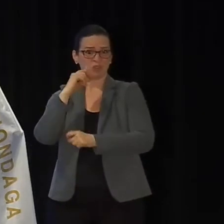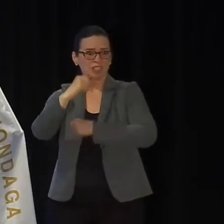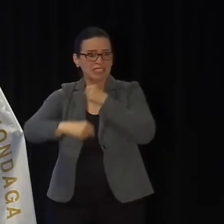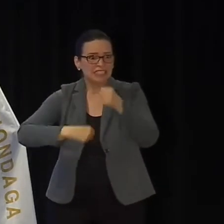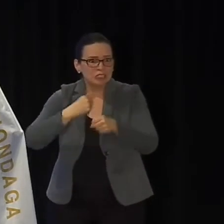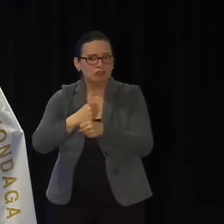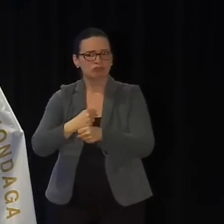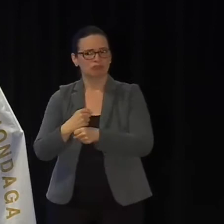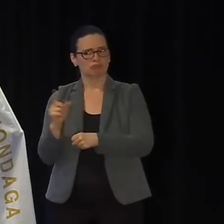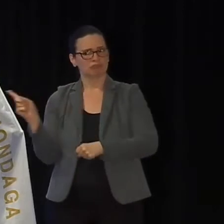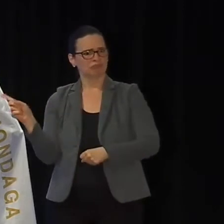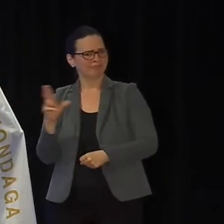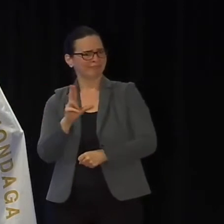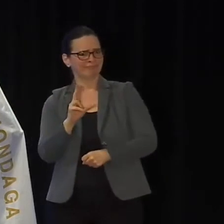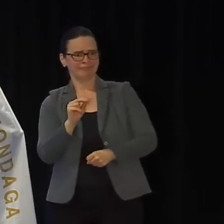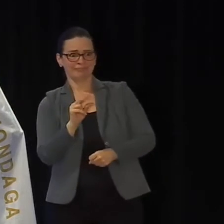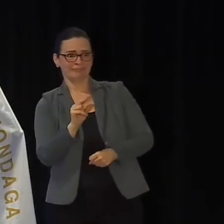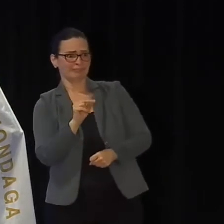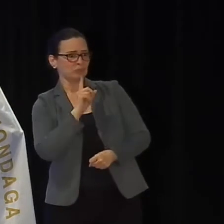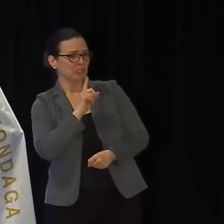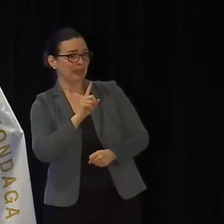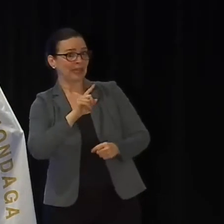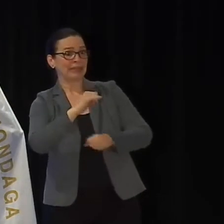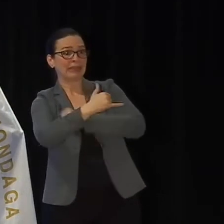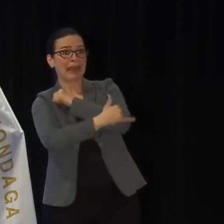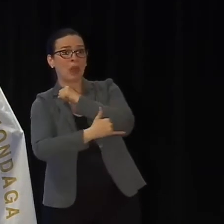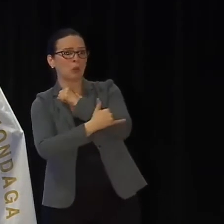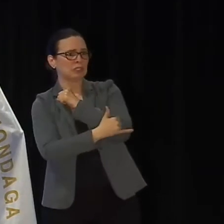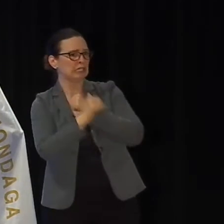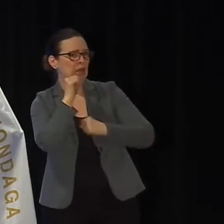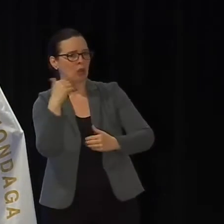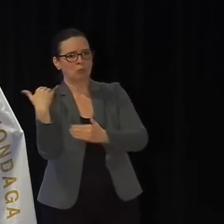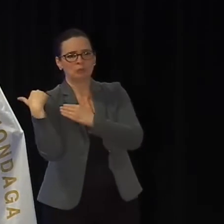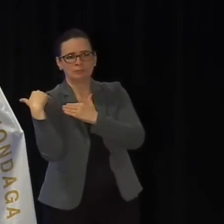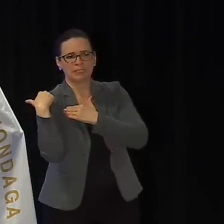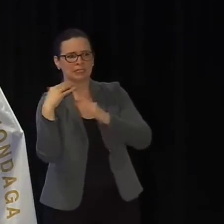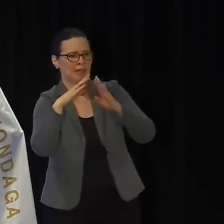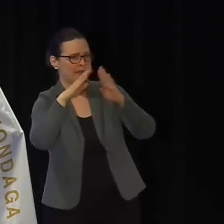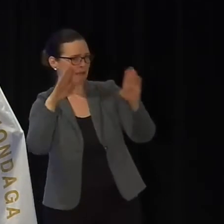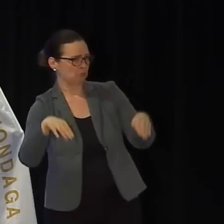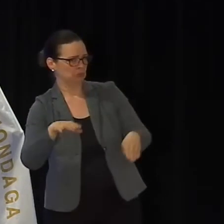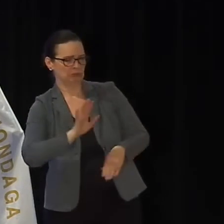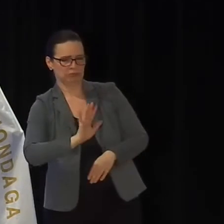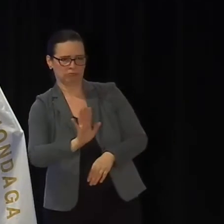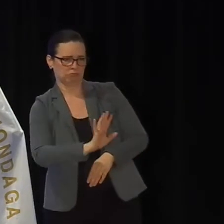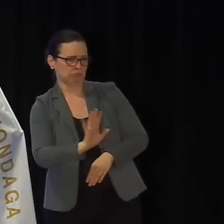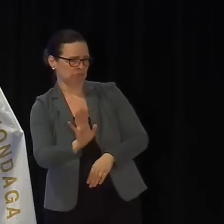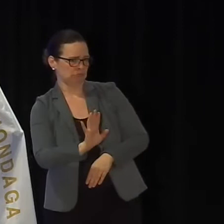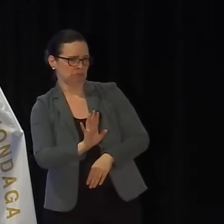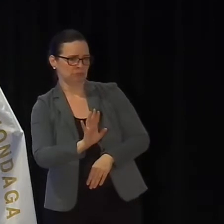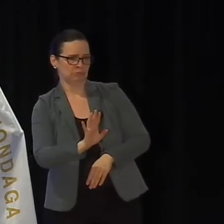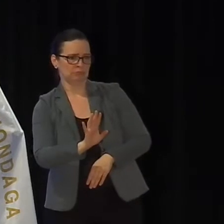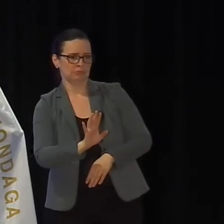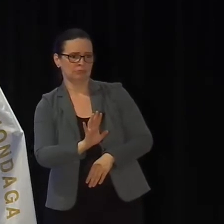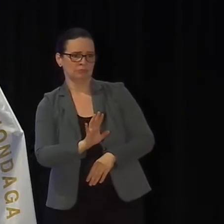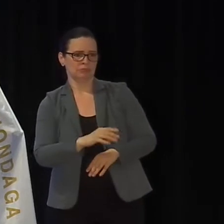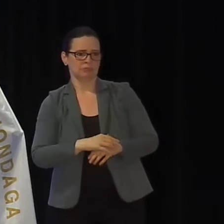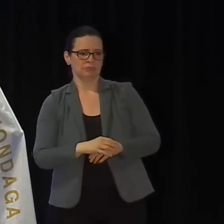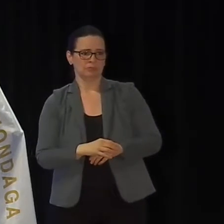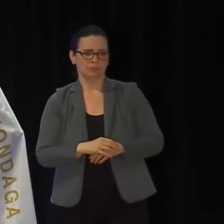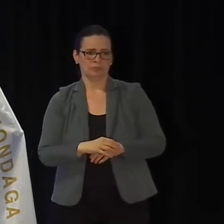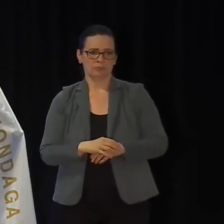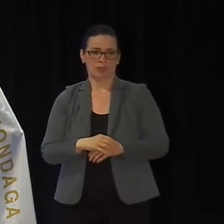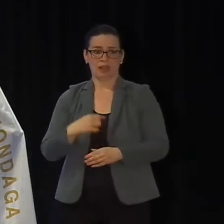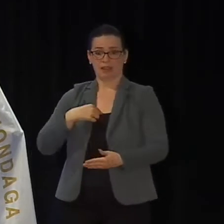are, did I, you know, with all things, you sometimes read things. But were we alerted to